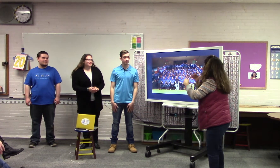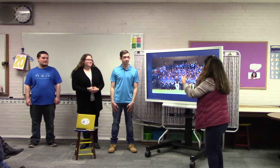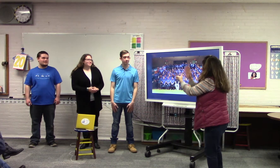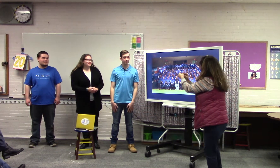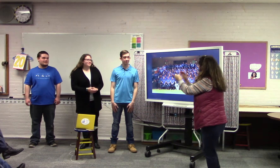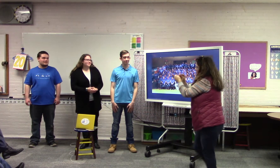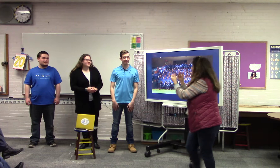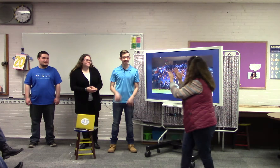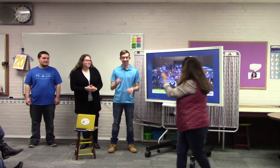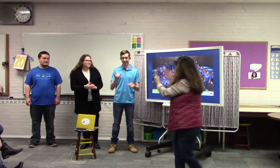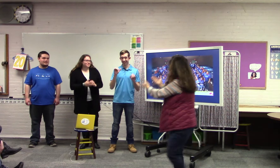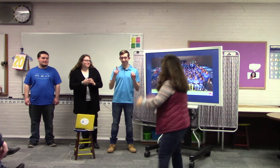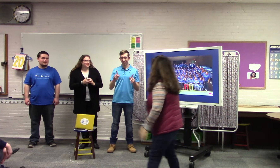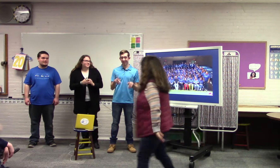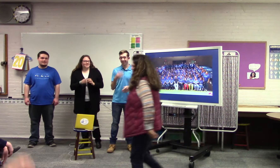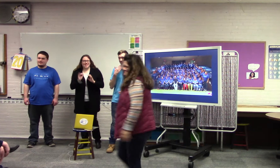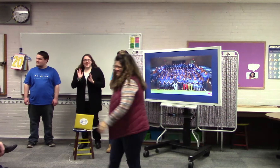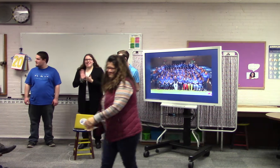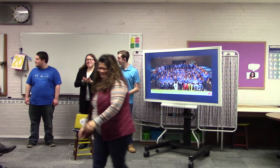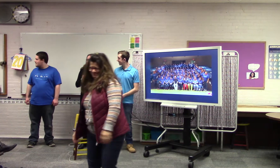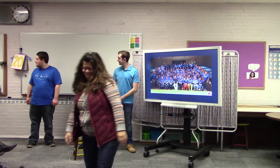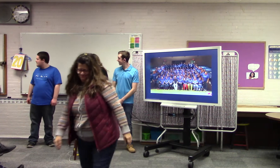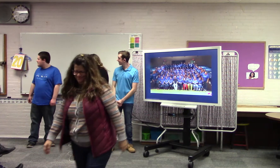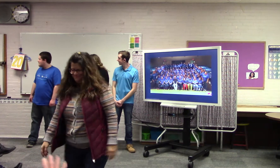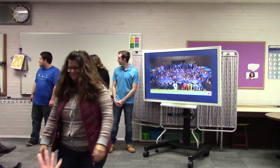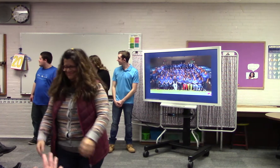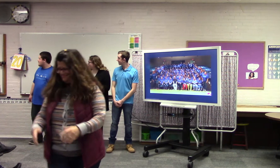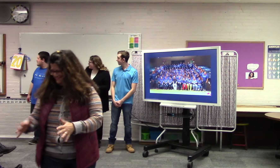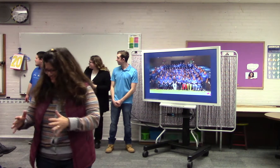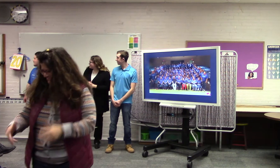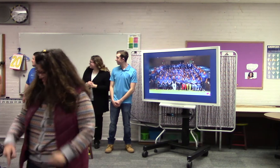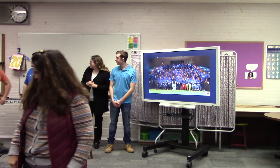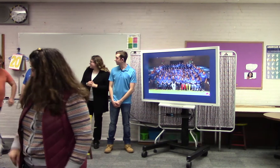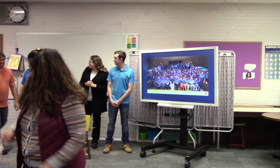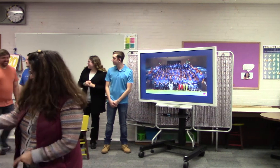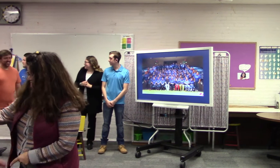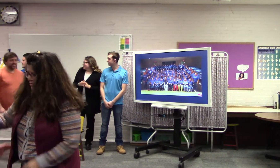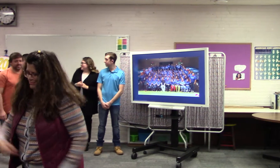Just want to make those comments. All right. Thanks. Thank you. Thank you.